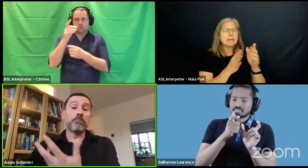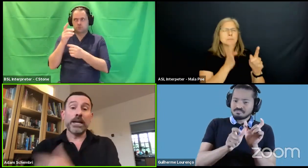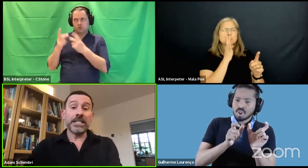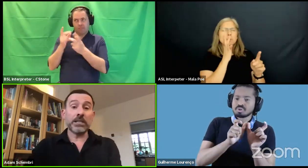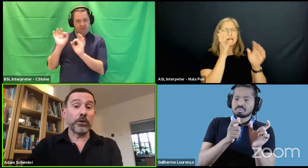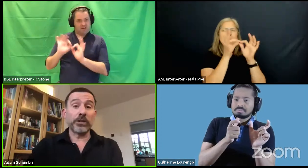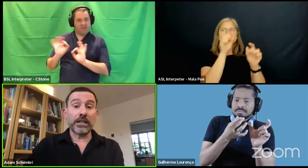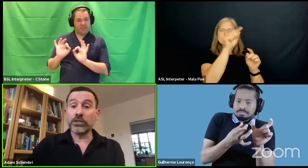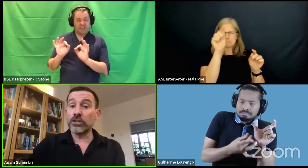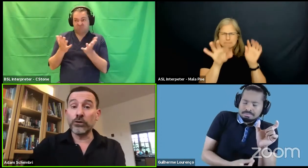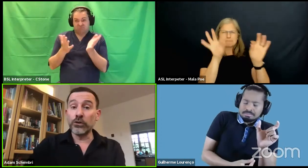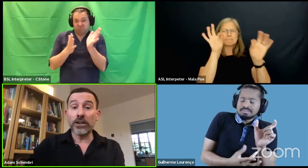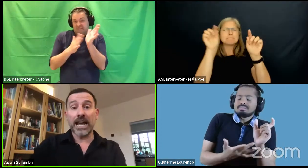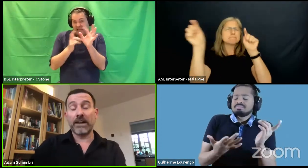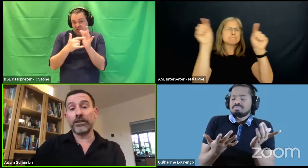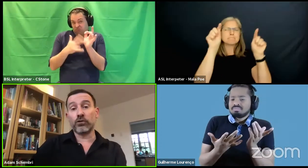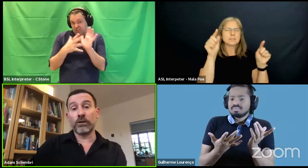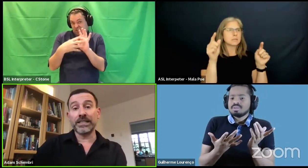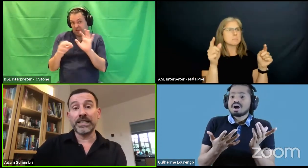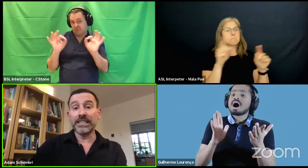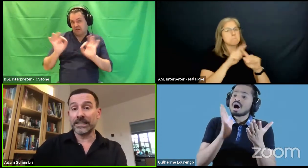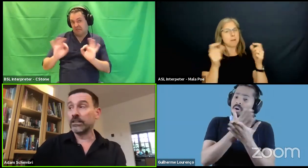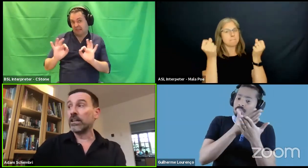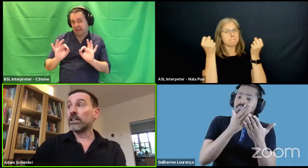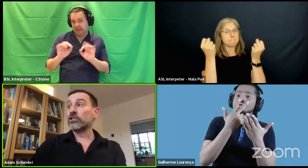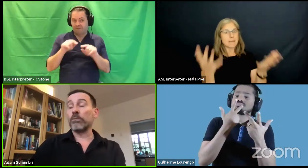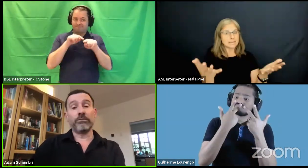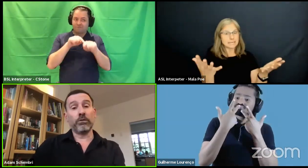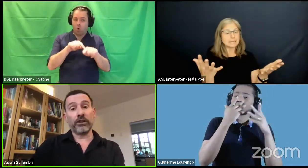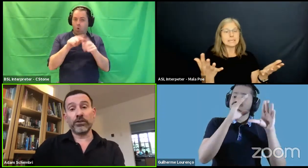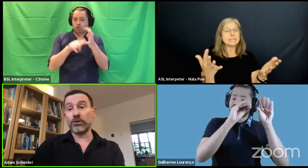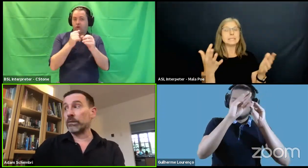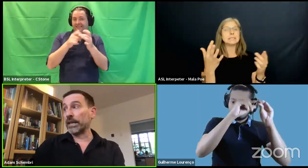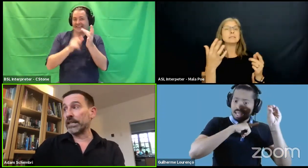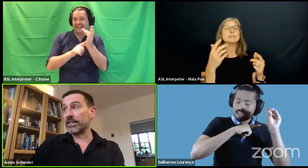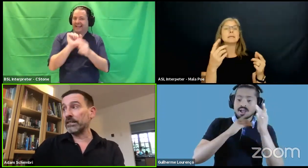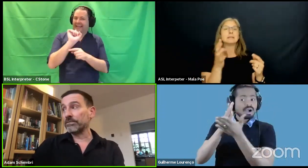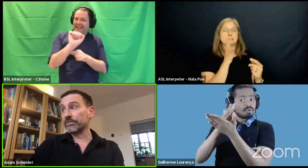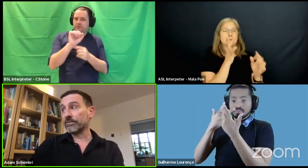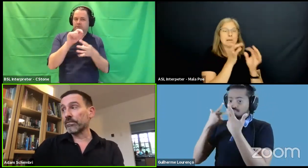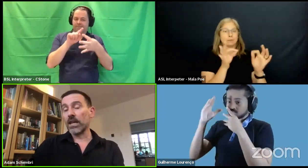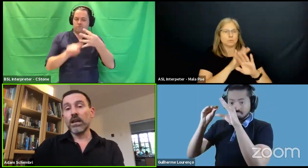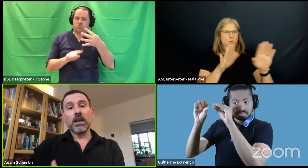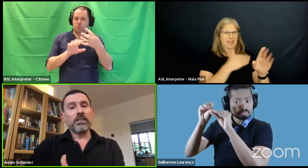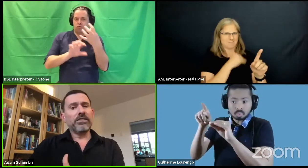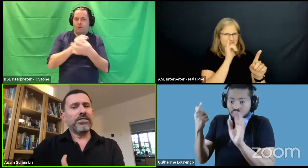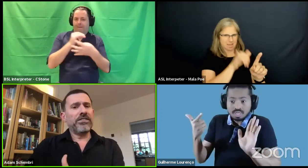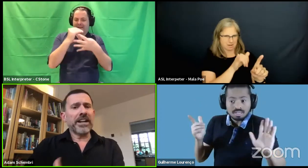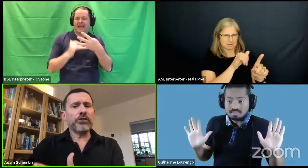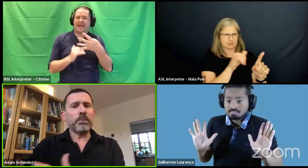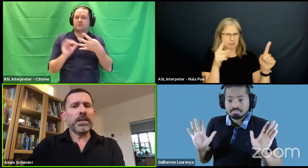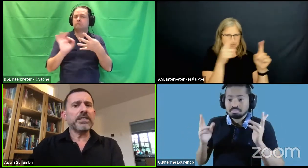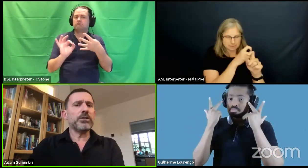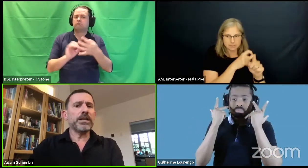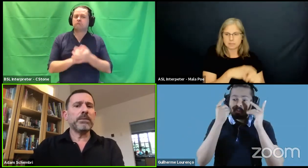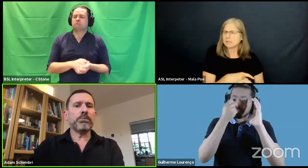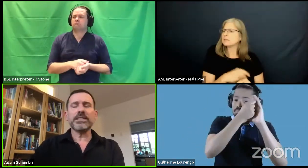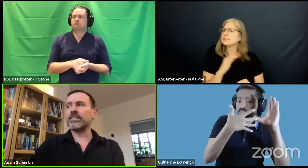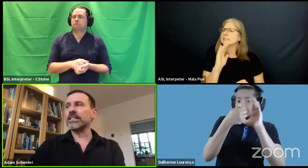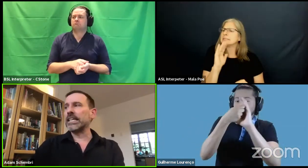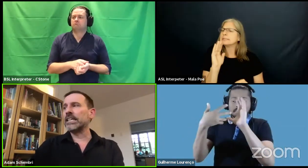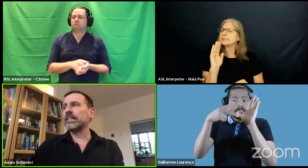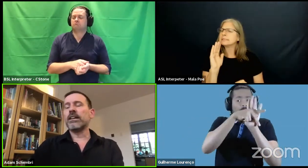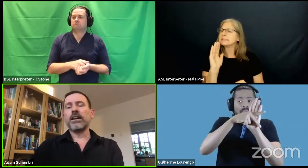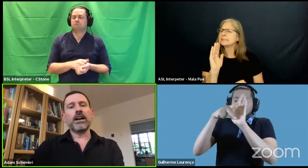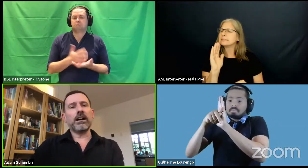said, many spoken languages do not have the Traugottian type of morphological complexity. They don't appear to be